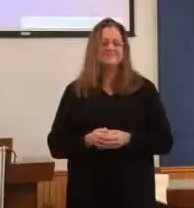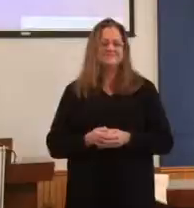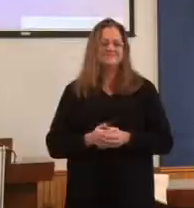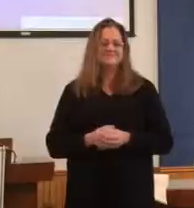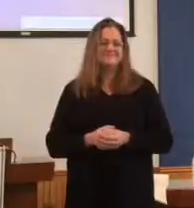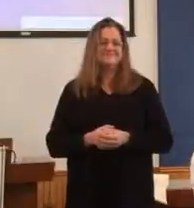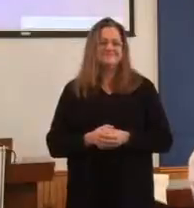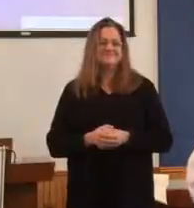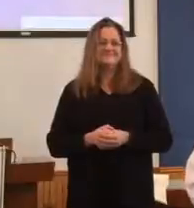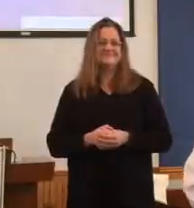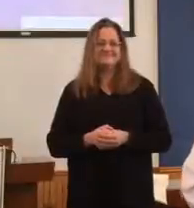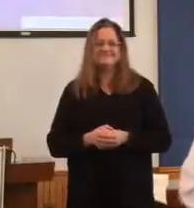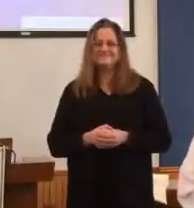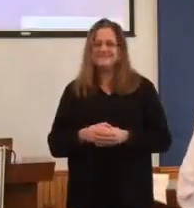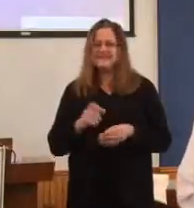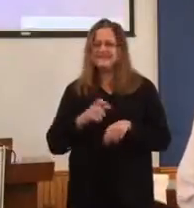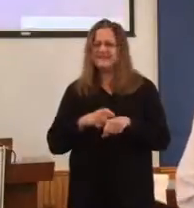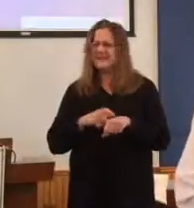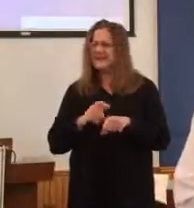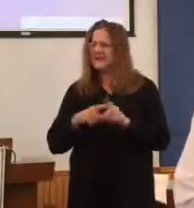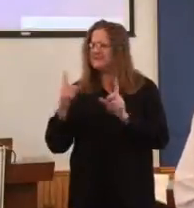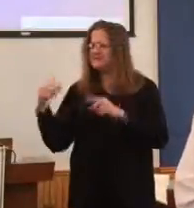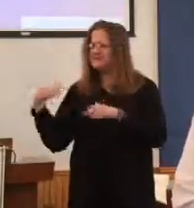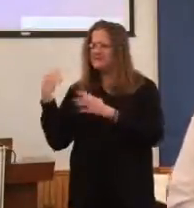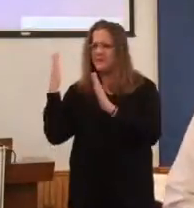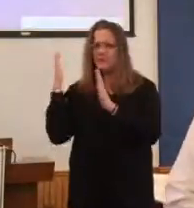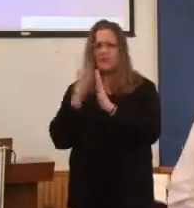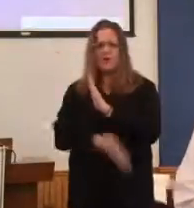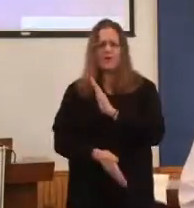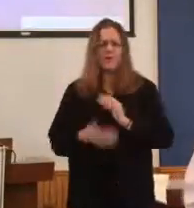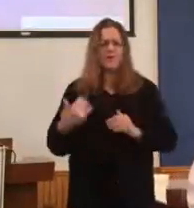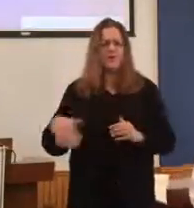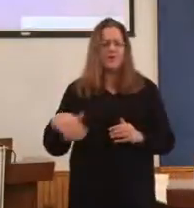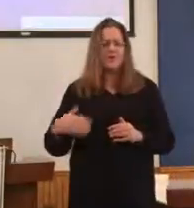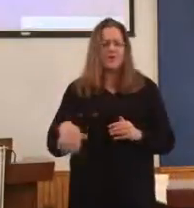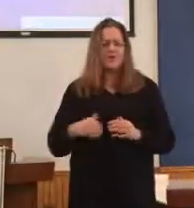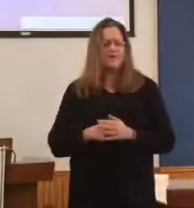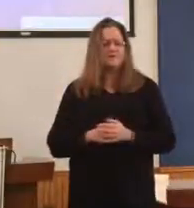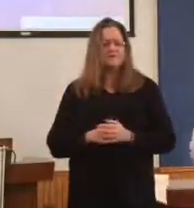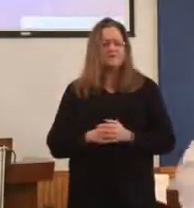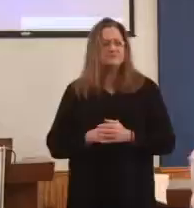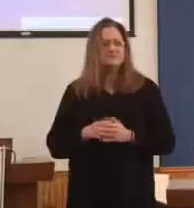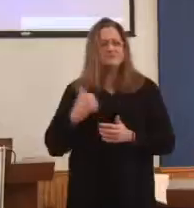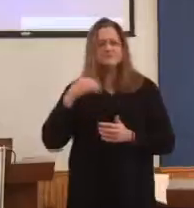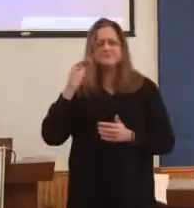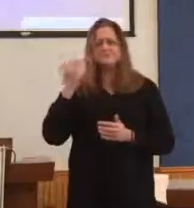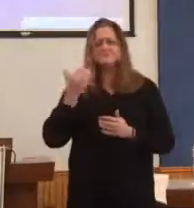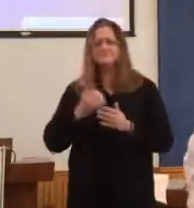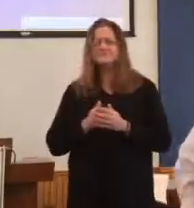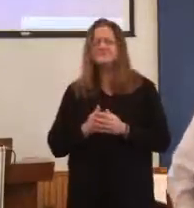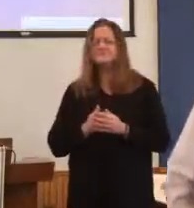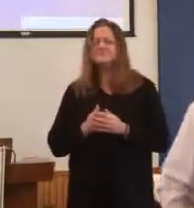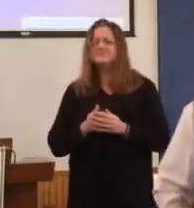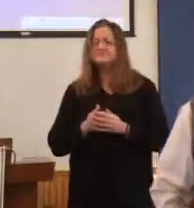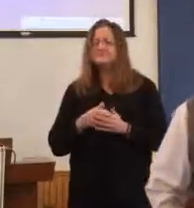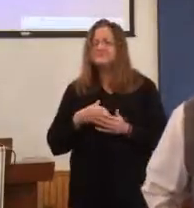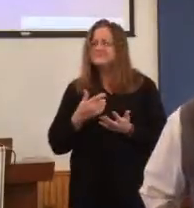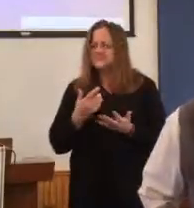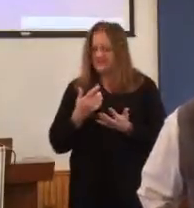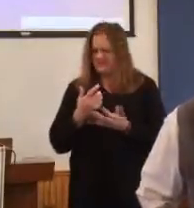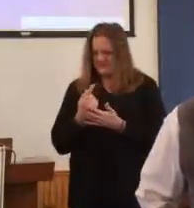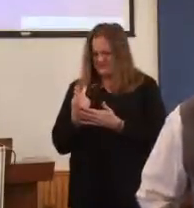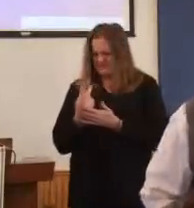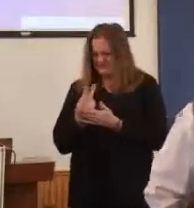Amen. Time flies, doesn't it? It just flies. You know, it seems like just a couple of